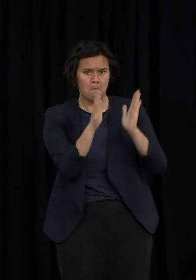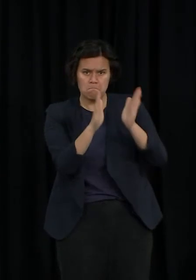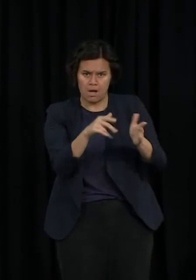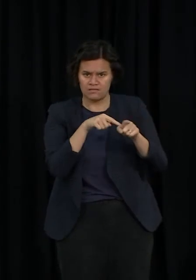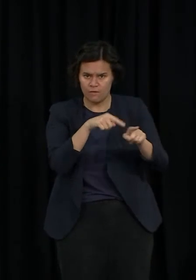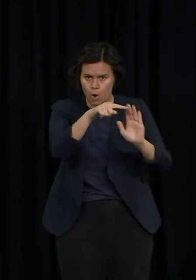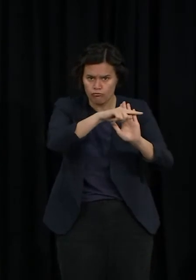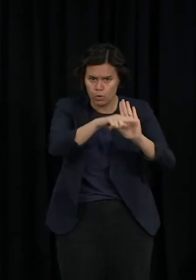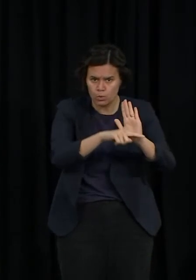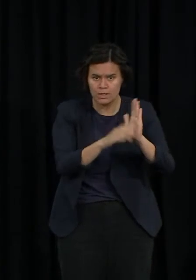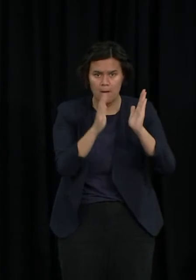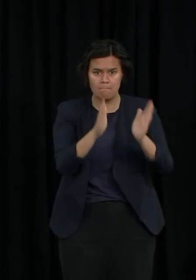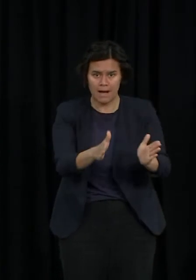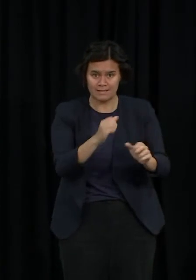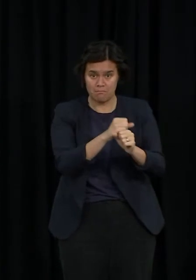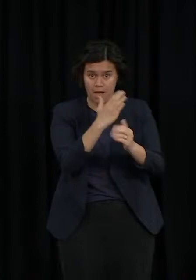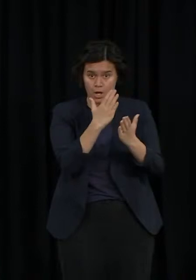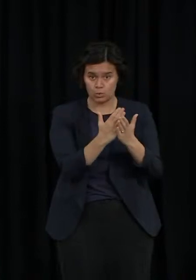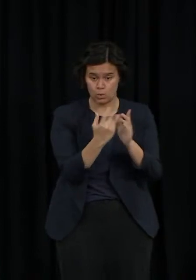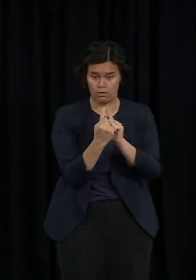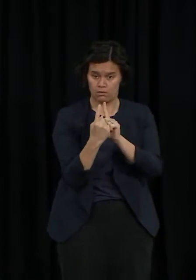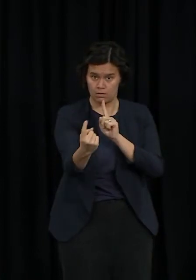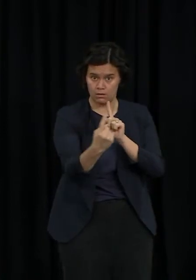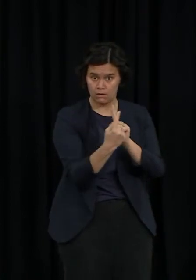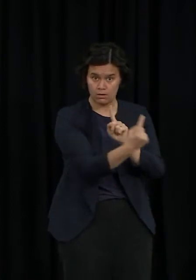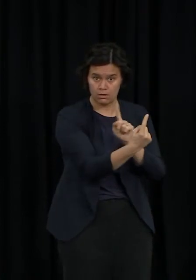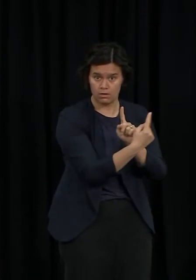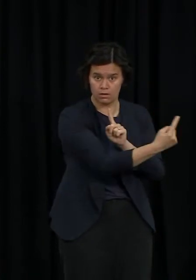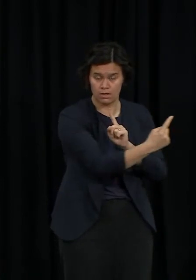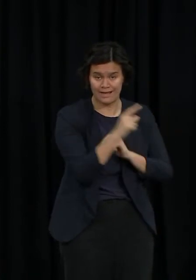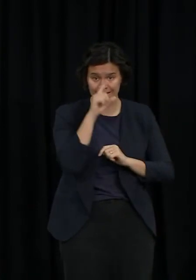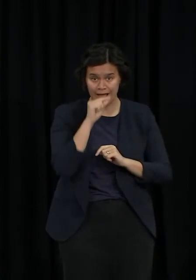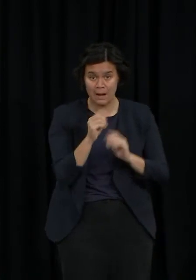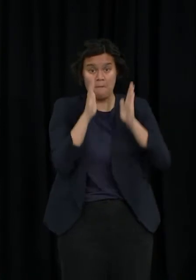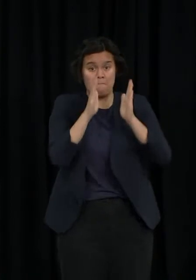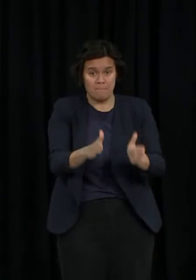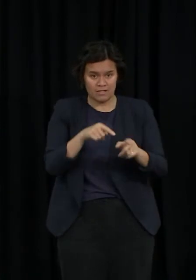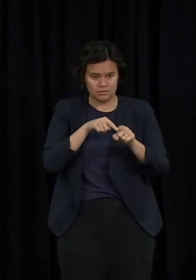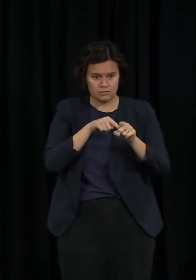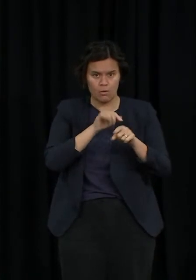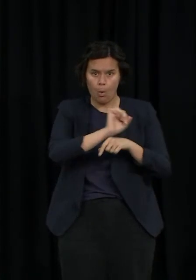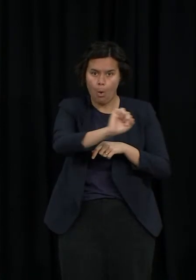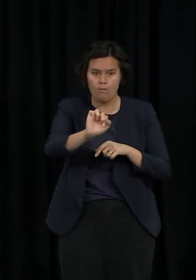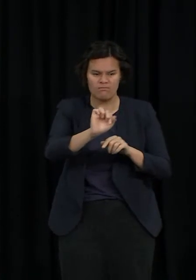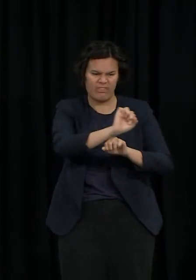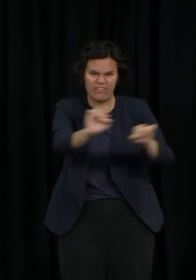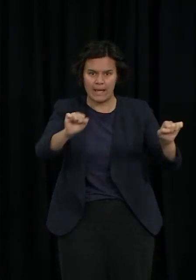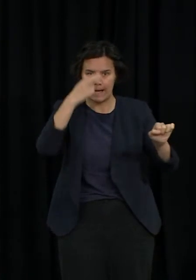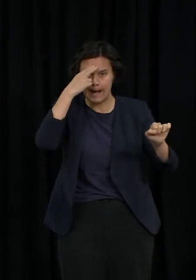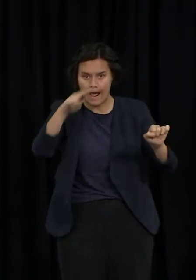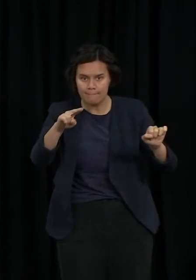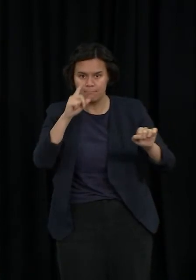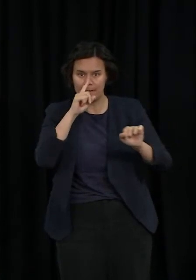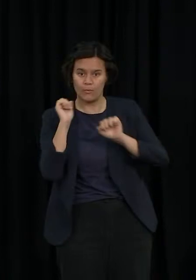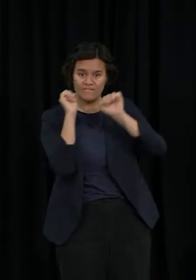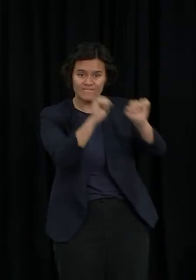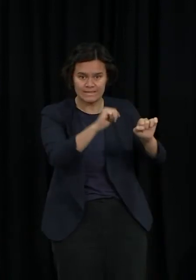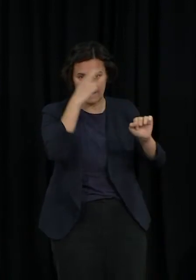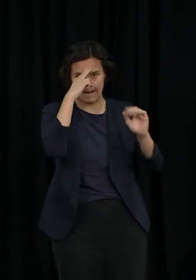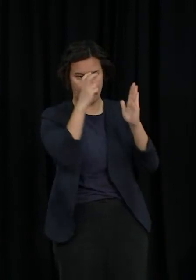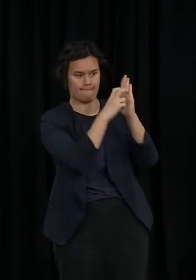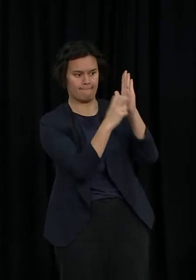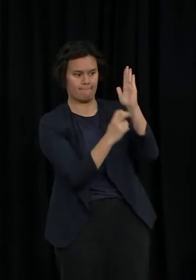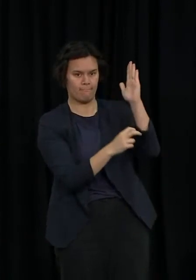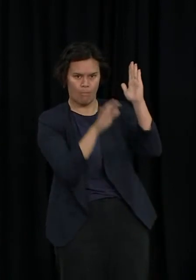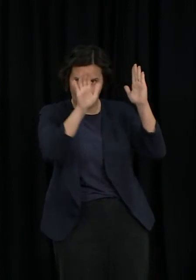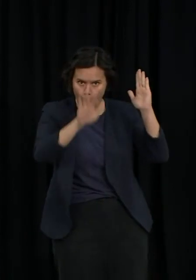and to ensure physical distancing requirements remain. So there is very clear guidance in place there on that,